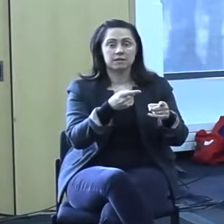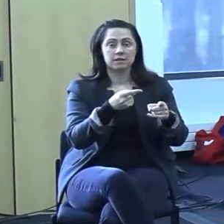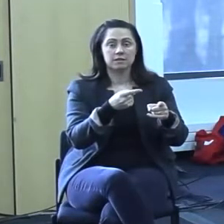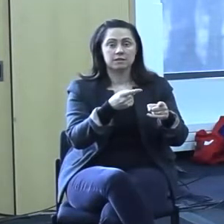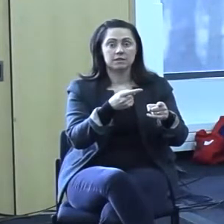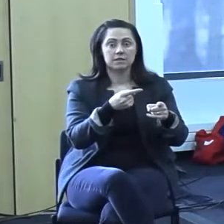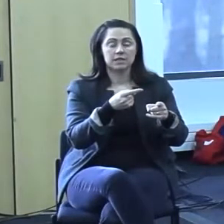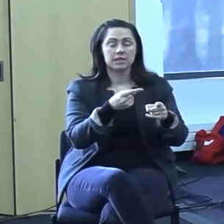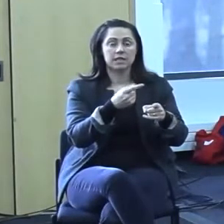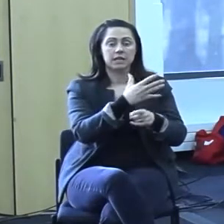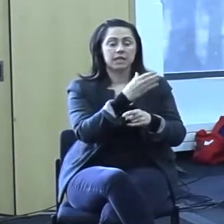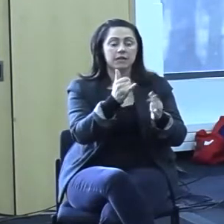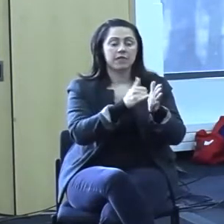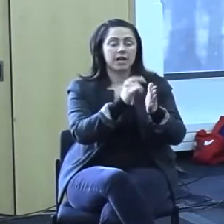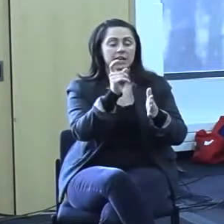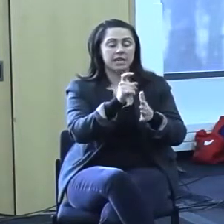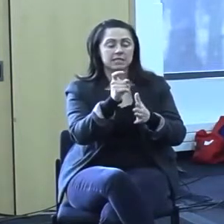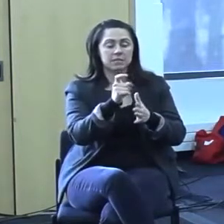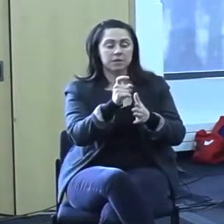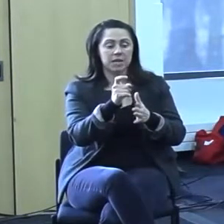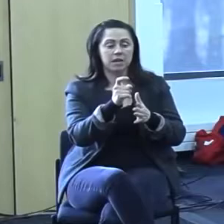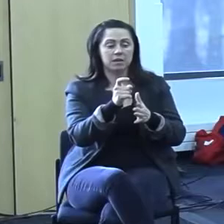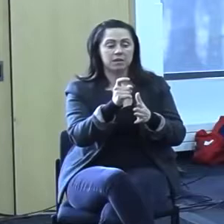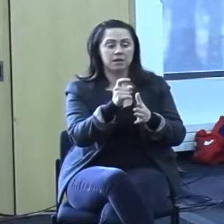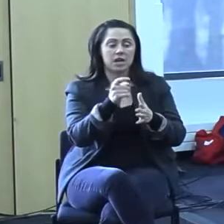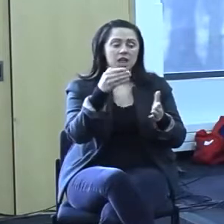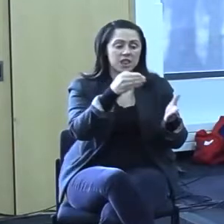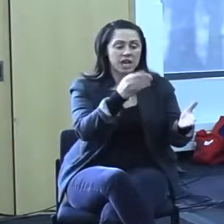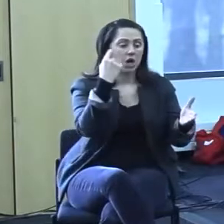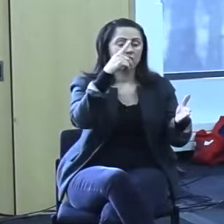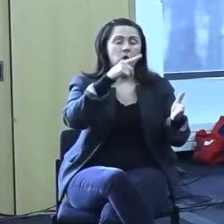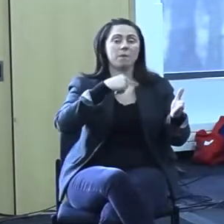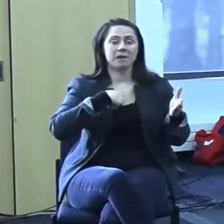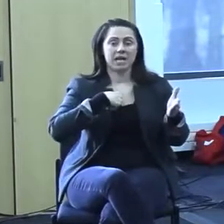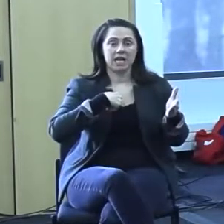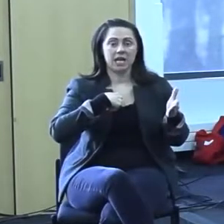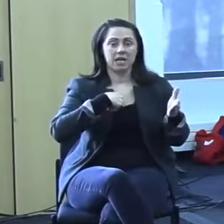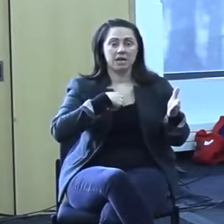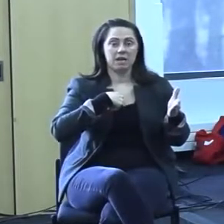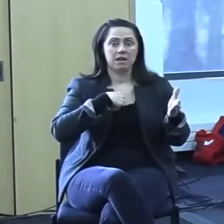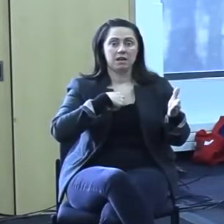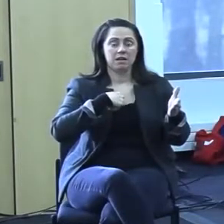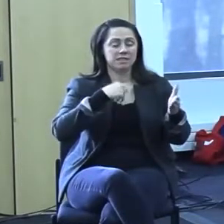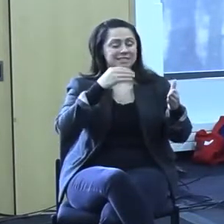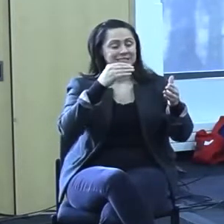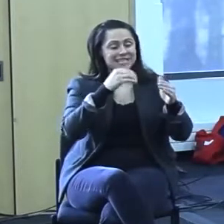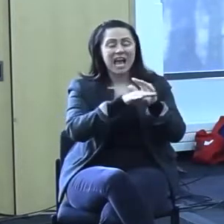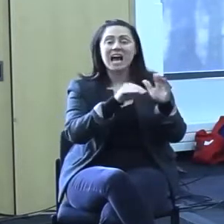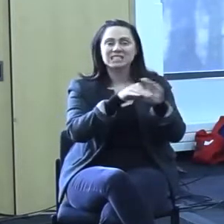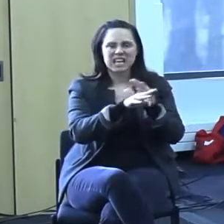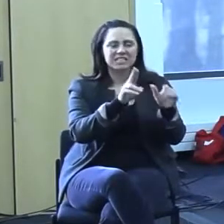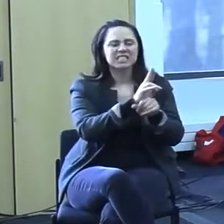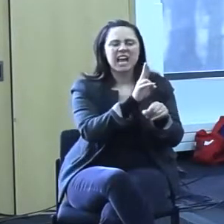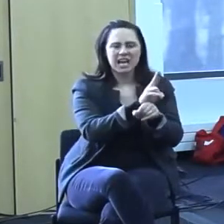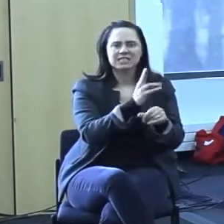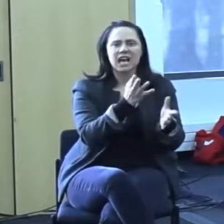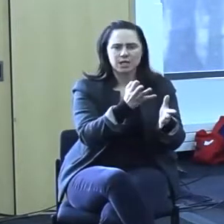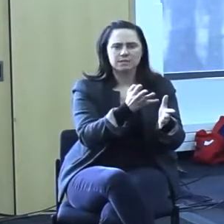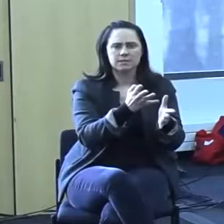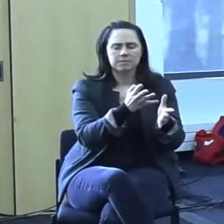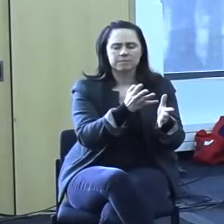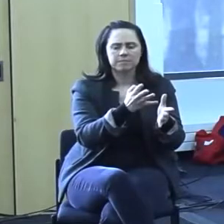it has to be there for me to be able for me to access. And then